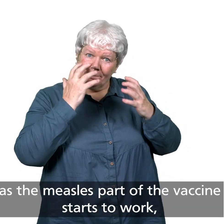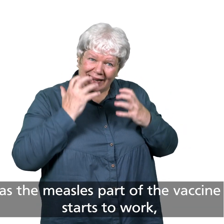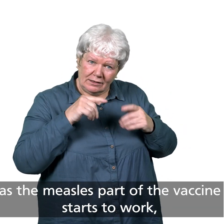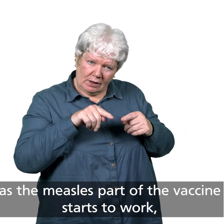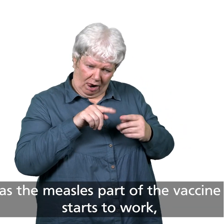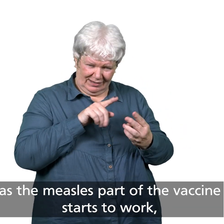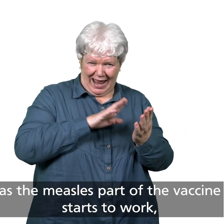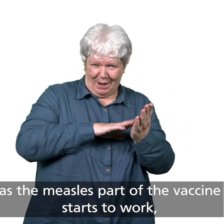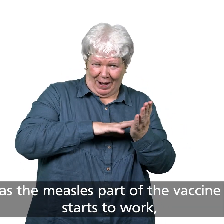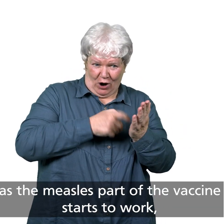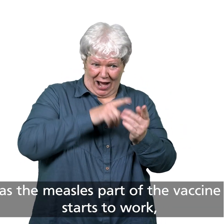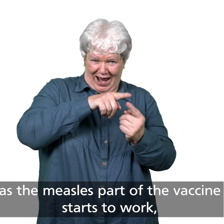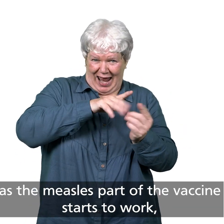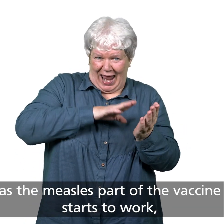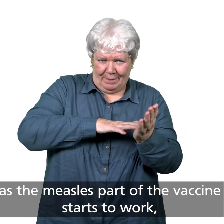measles part of the vaccine starts to work,